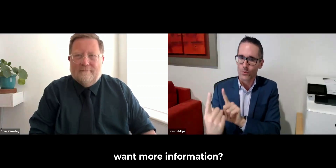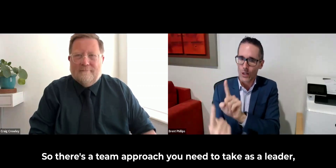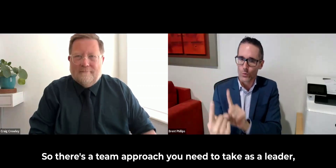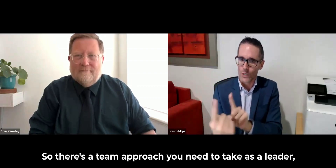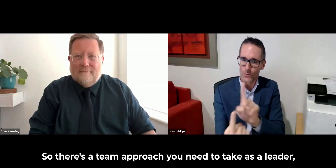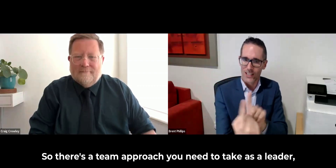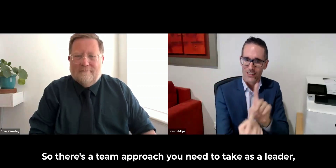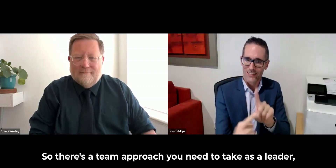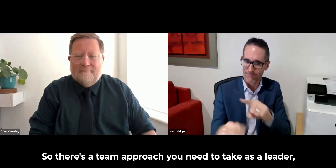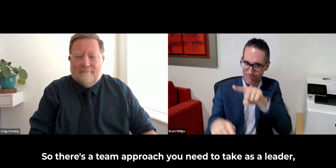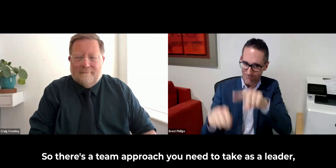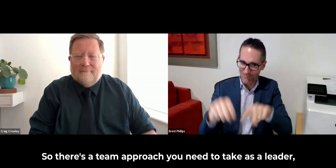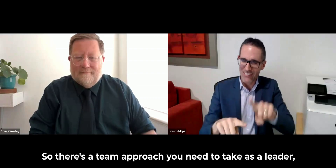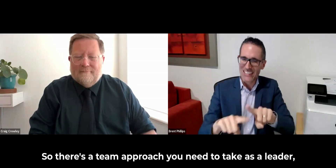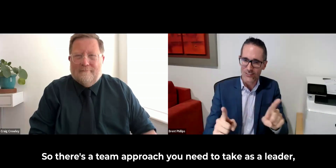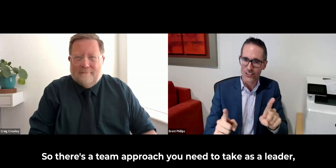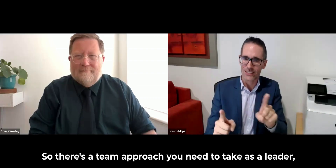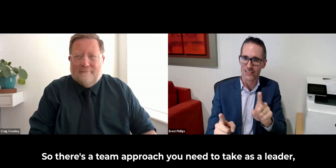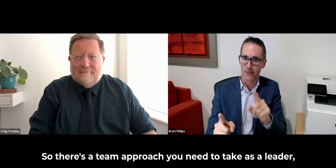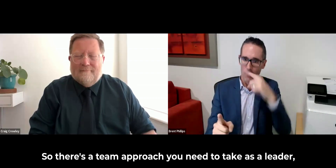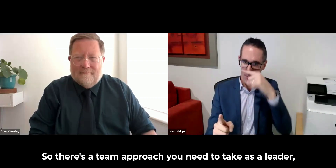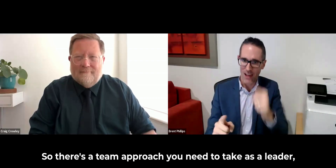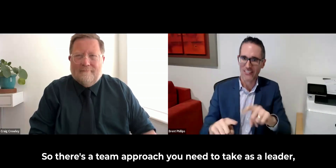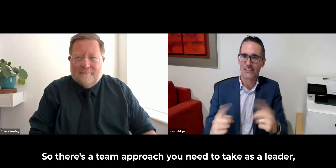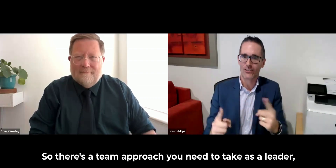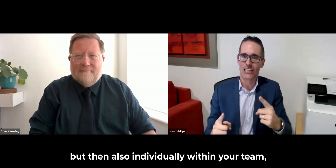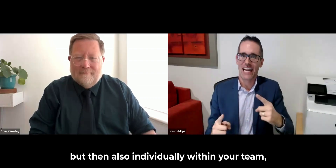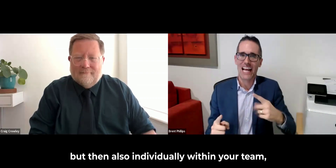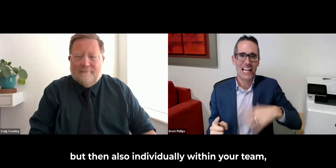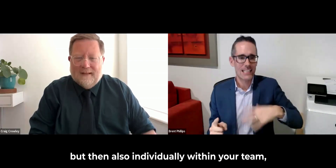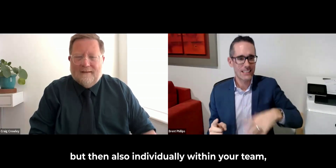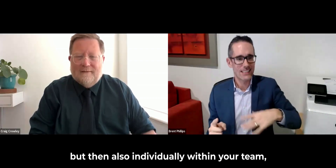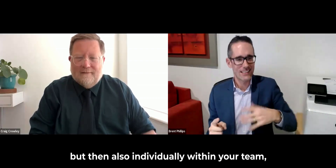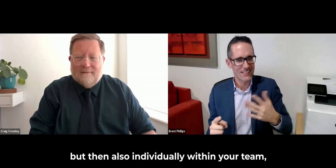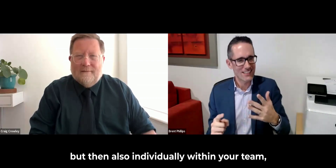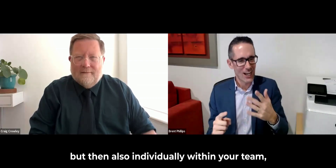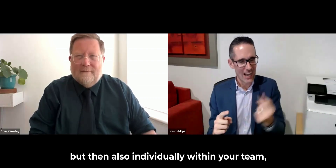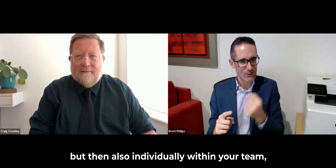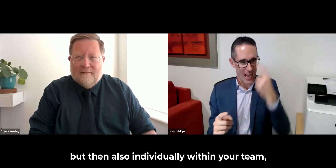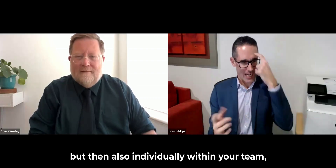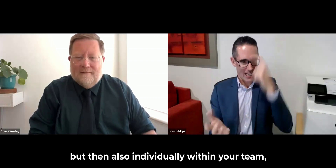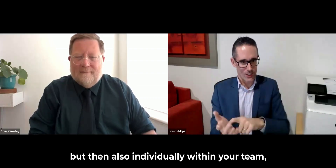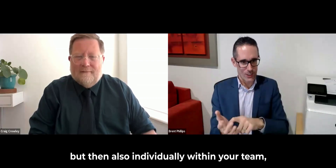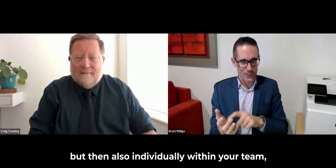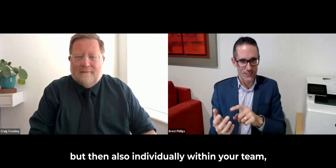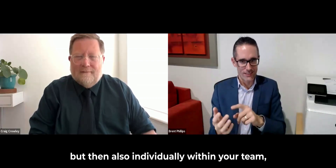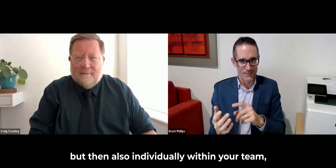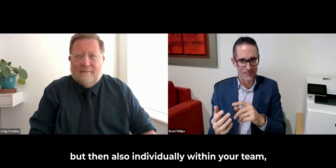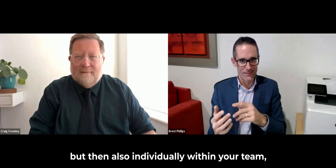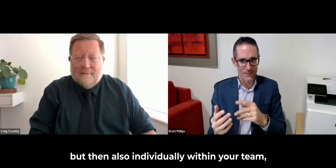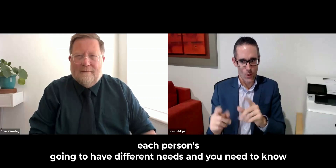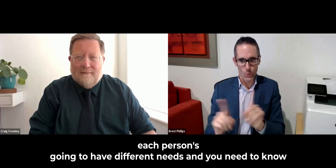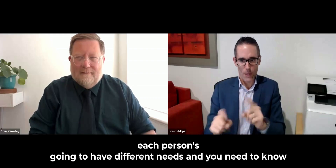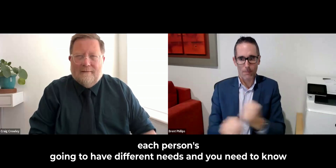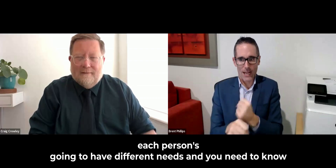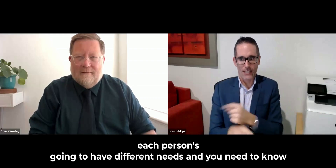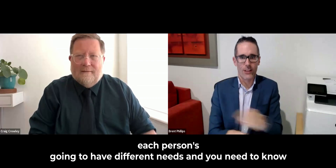information. So there's a team approach you need to take as a leader, but then also individually, within your team, each person's going to have